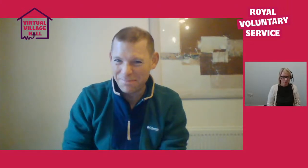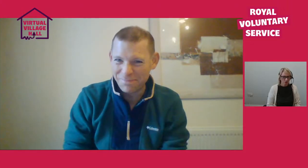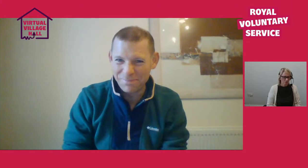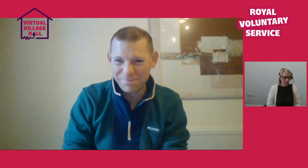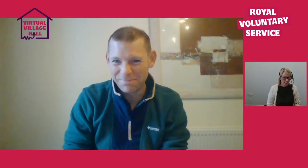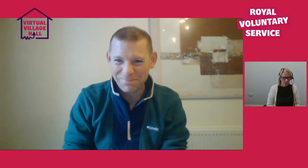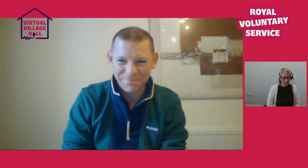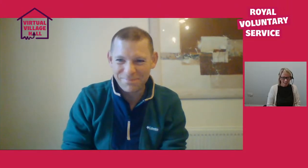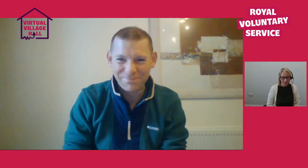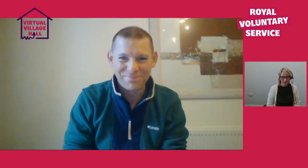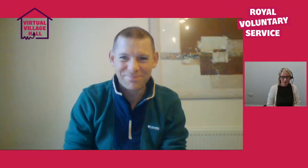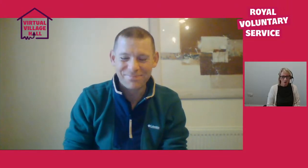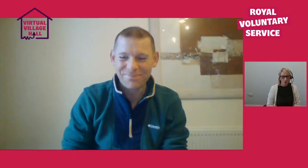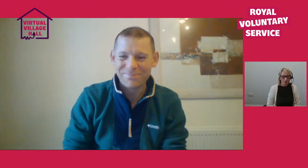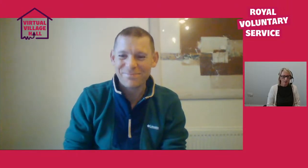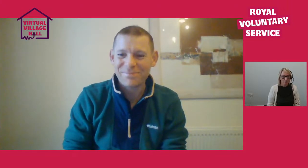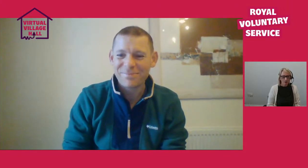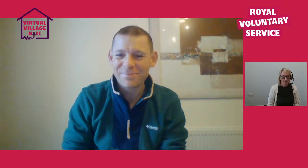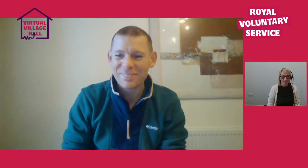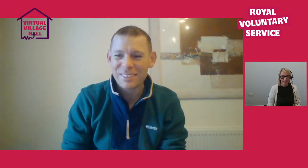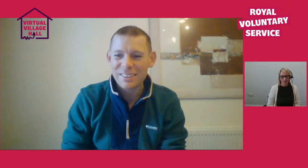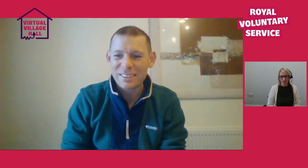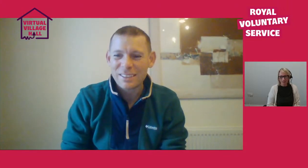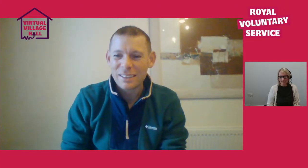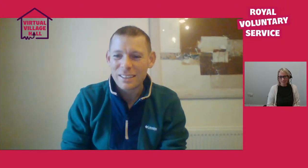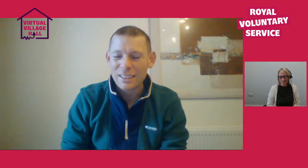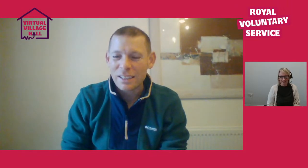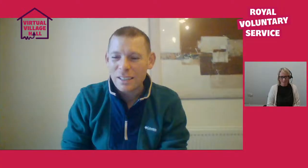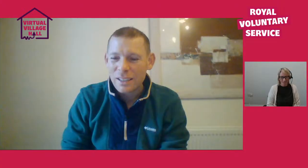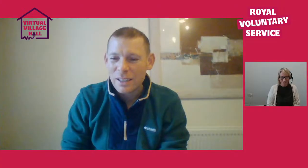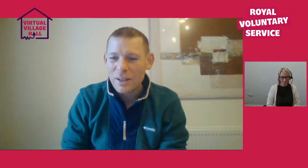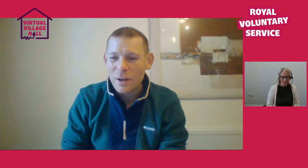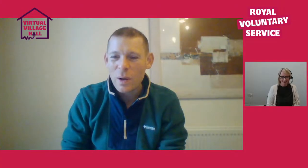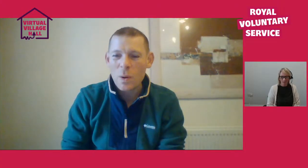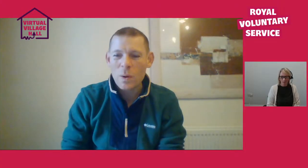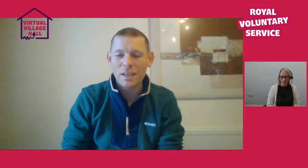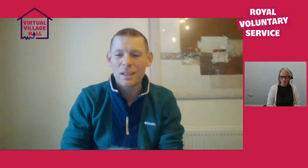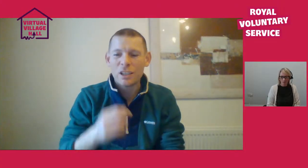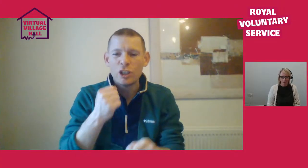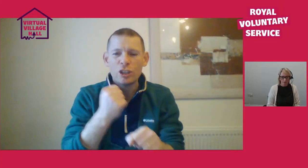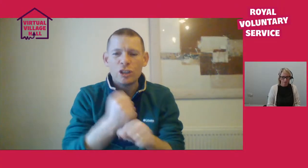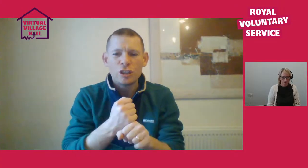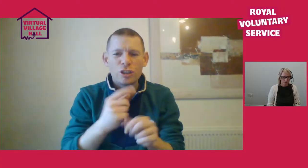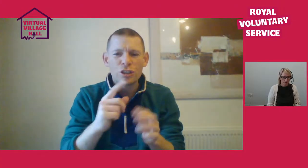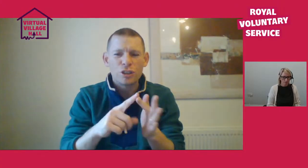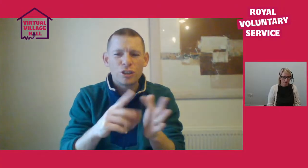I don't know if really you could class that as a hobby, but I like doing it.